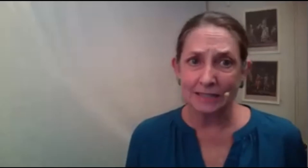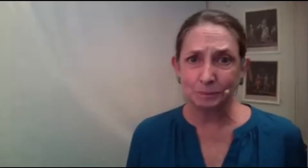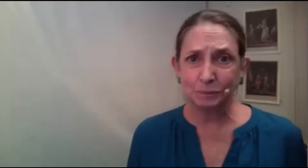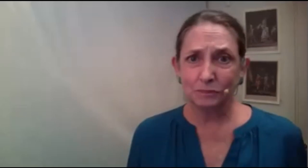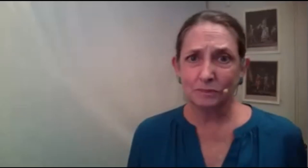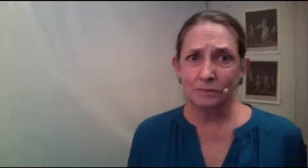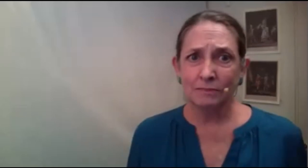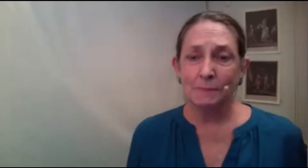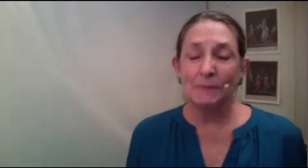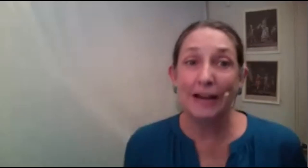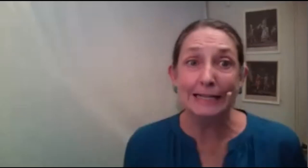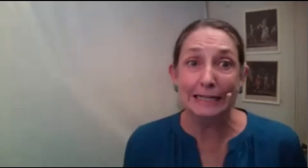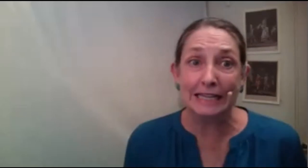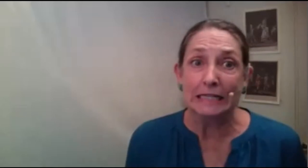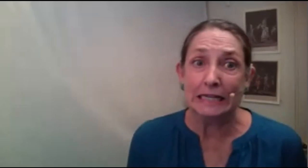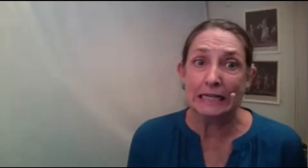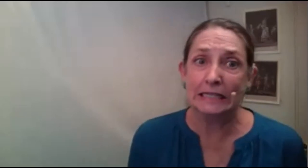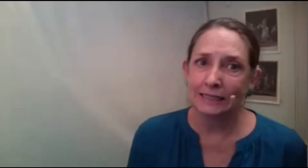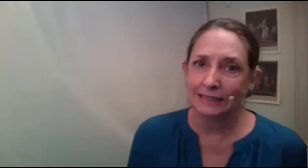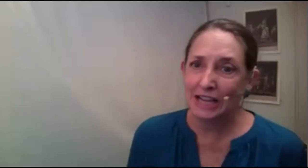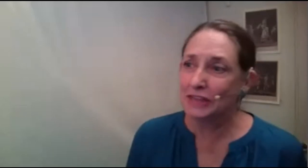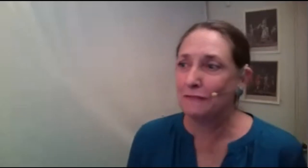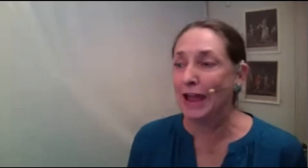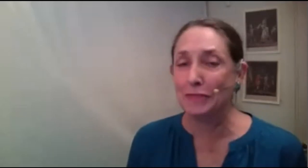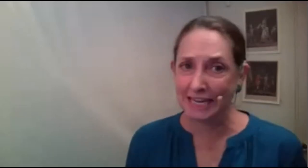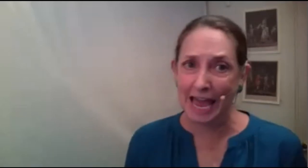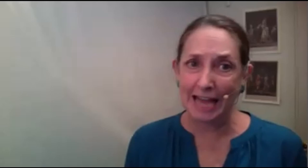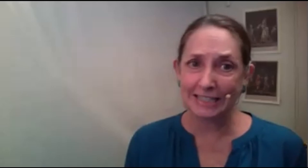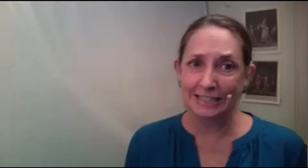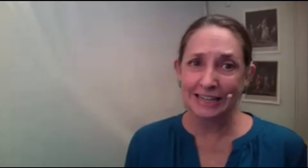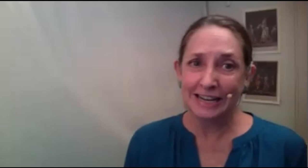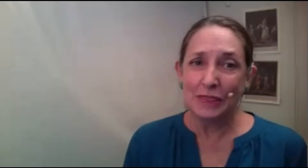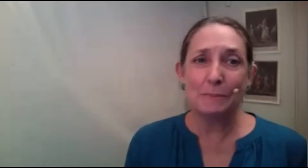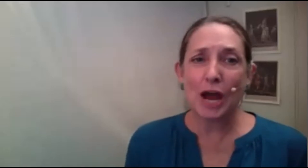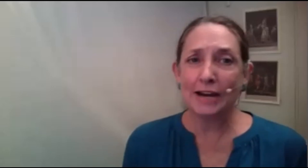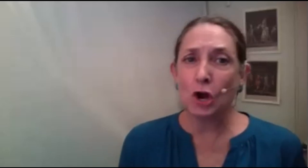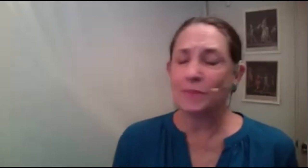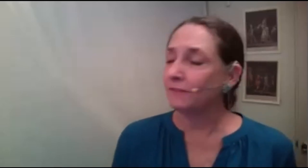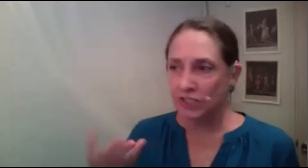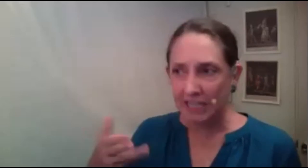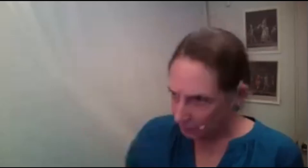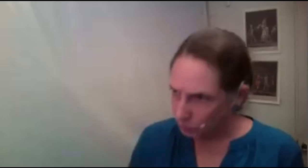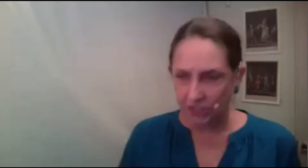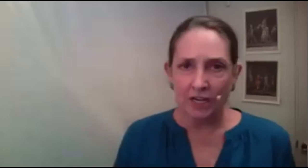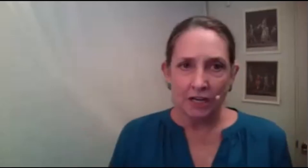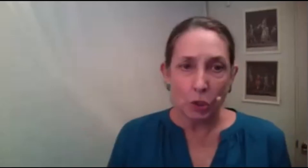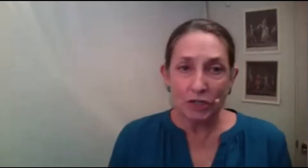cat. But finally they did. They found the cat. They brought it home. The first thing it did was to go underneath the